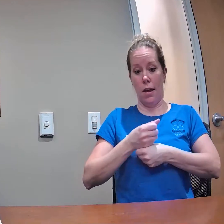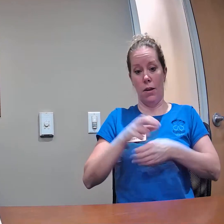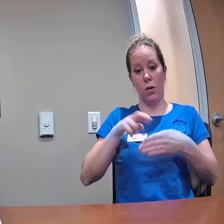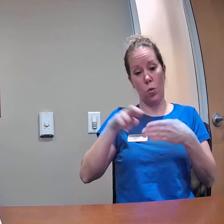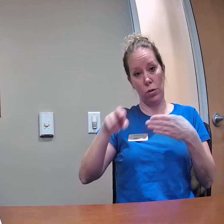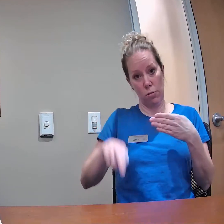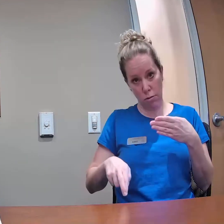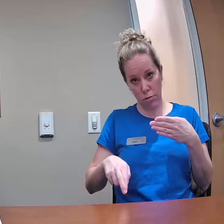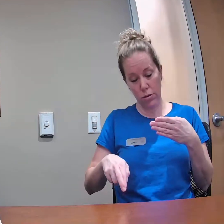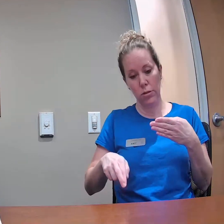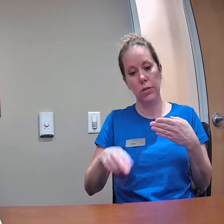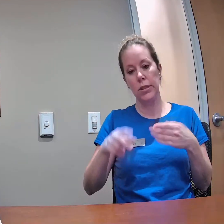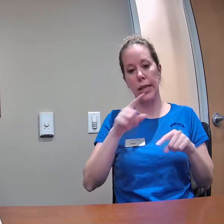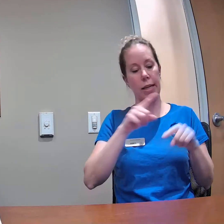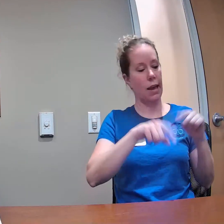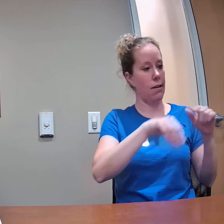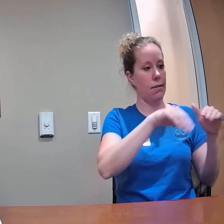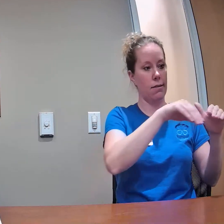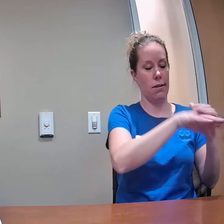COVID test.